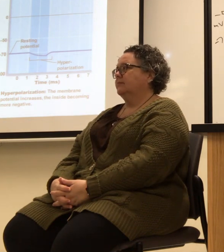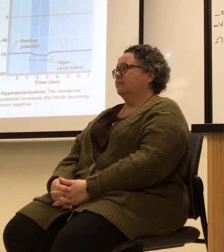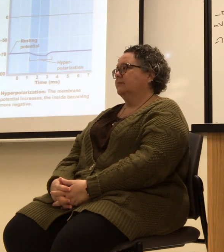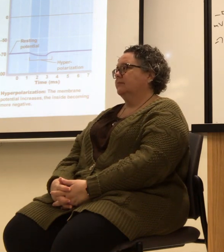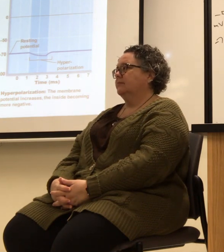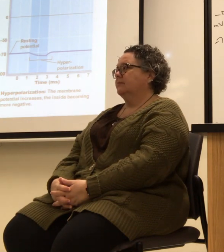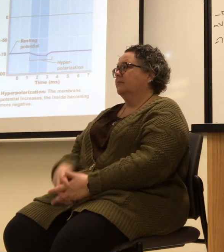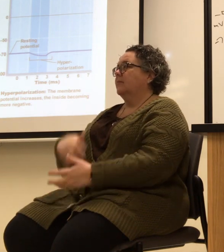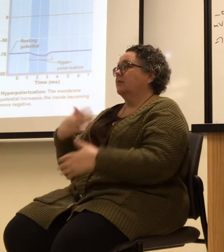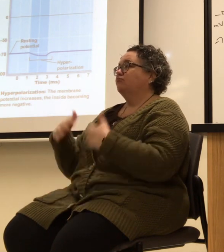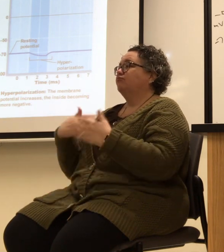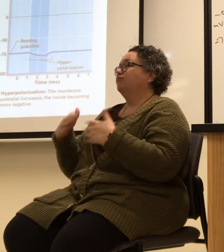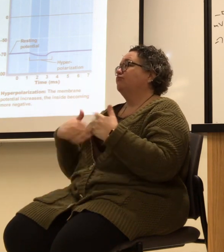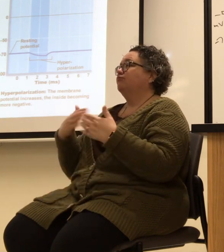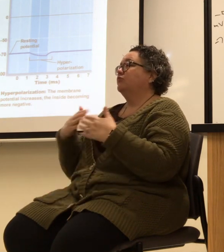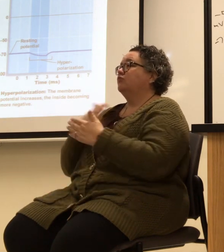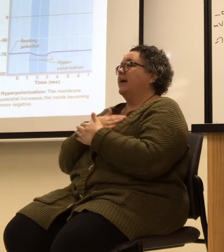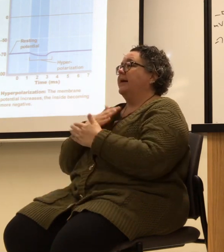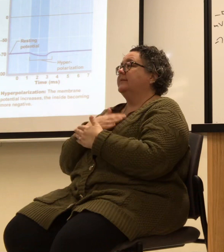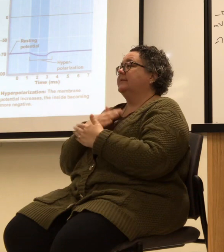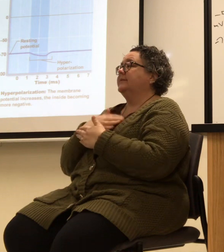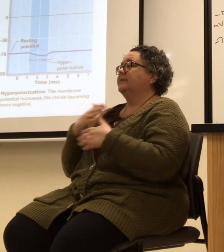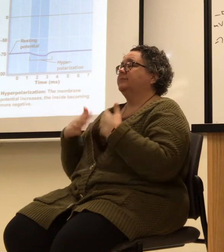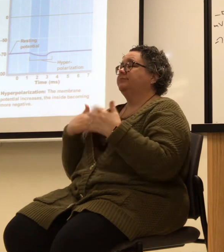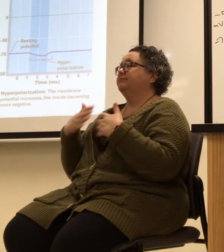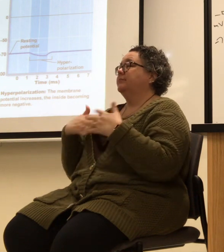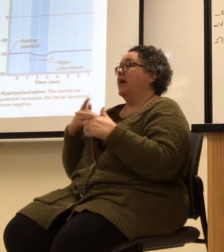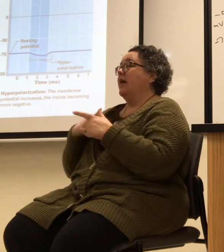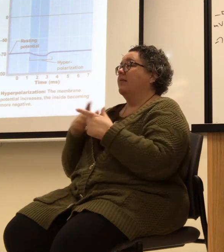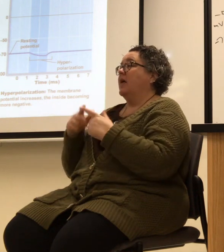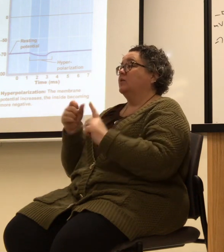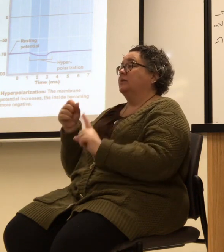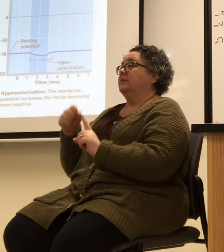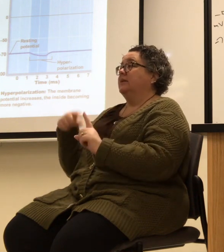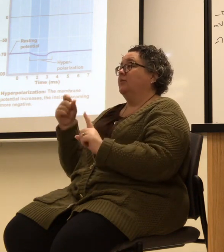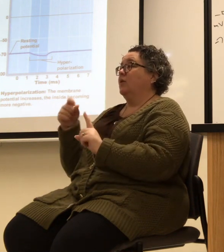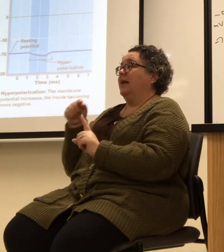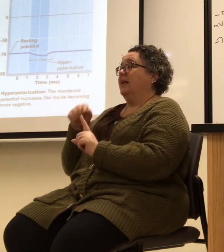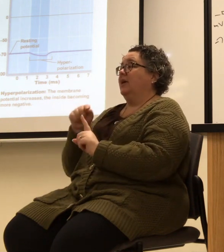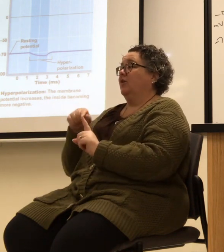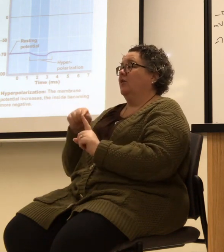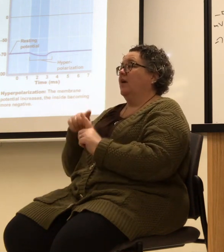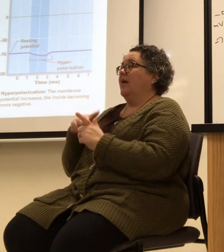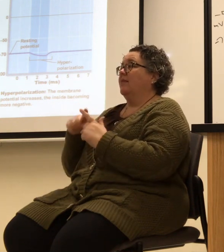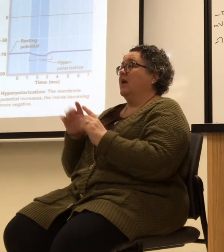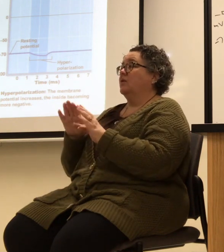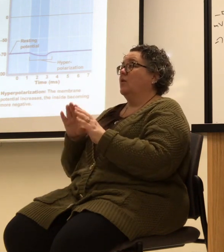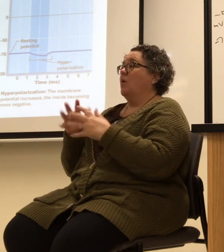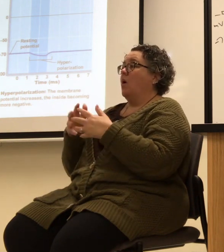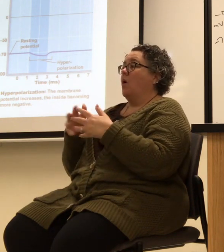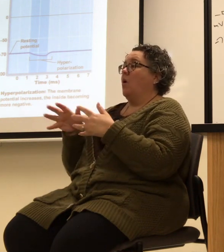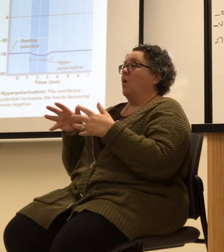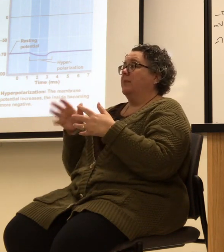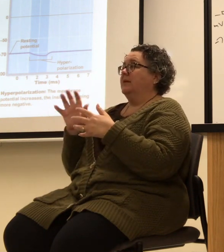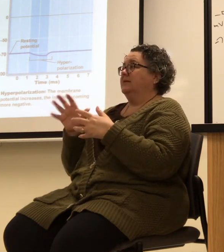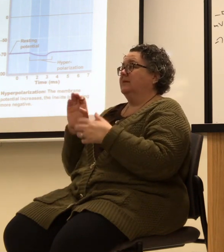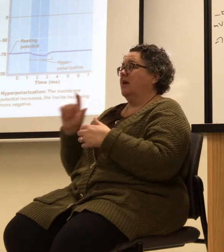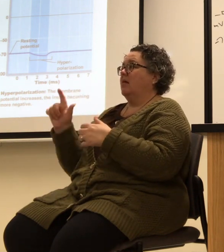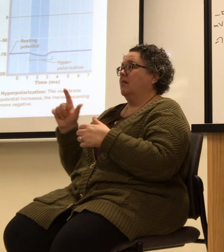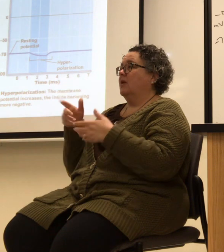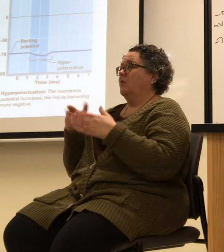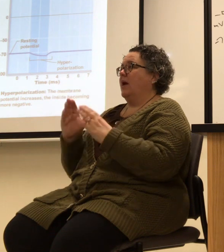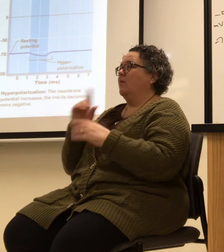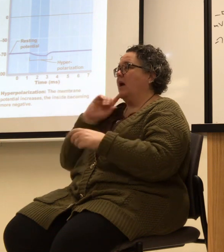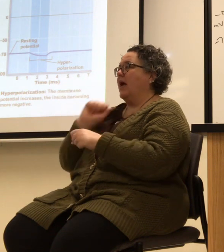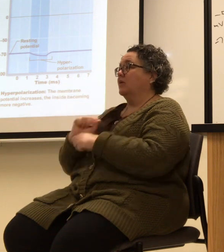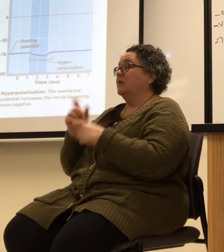We're going along at rest. And you stimulate here, and you open cells in a way where you actually go